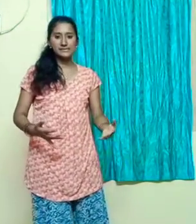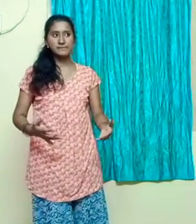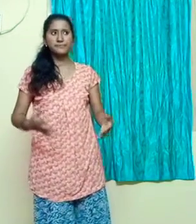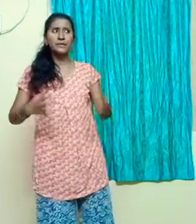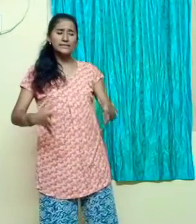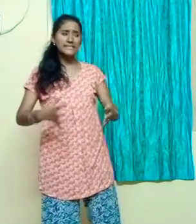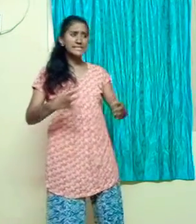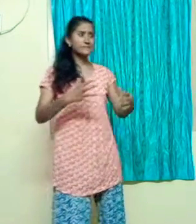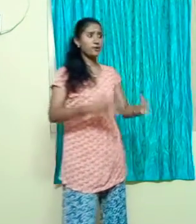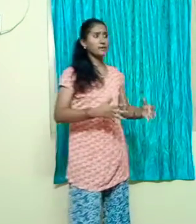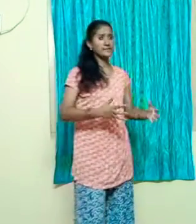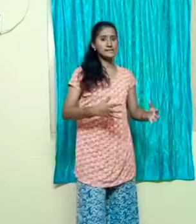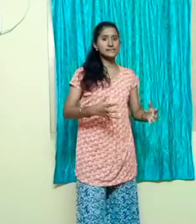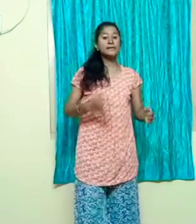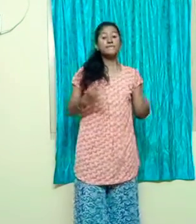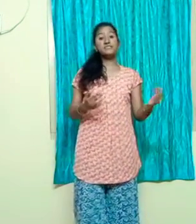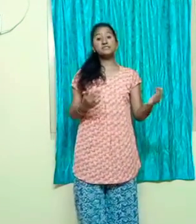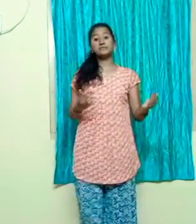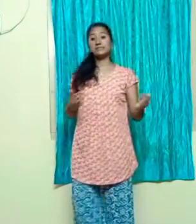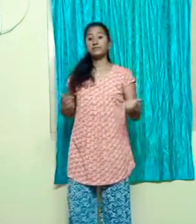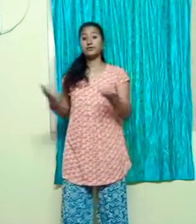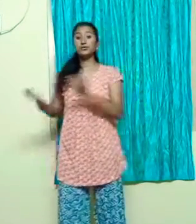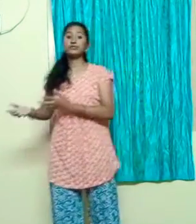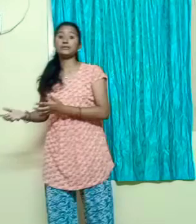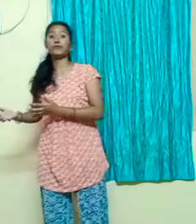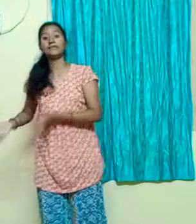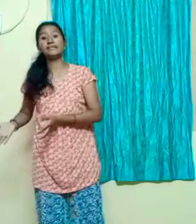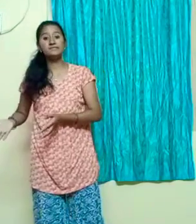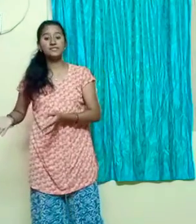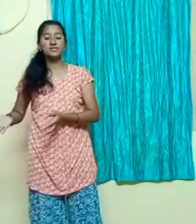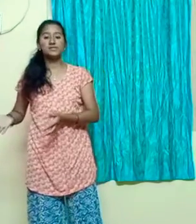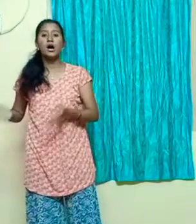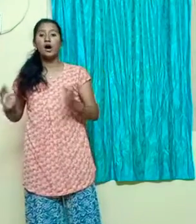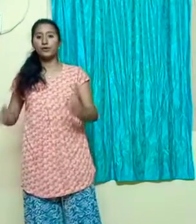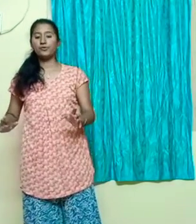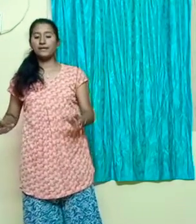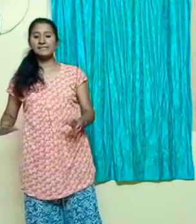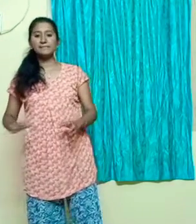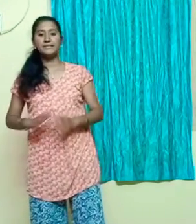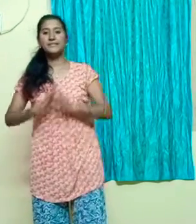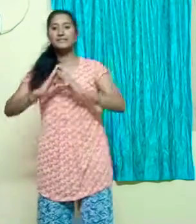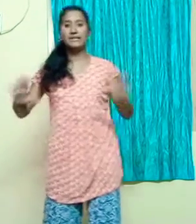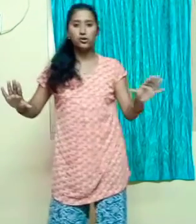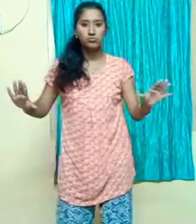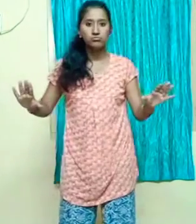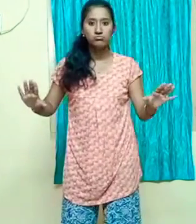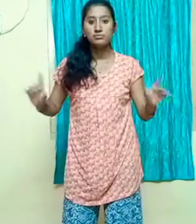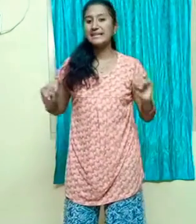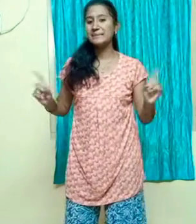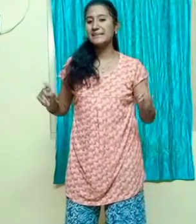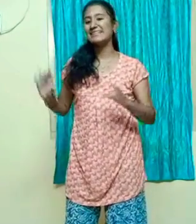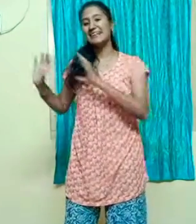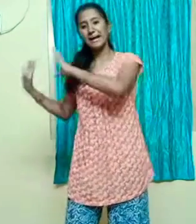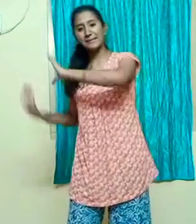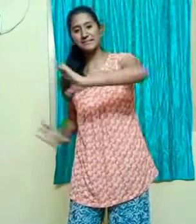results. These faulty results, which is received due to the faulty instructions, are known as simply GIGO. Nothing but garbage